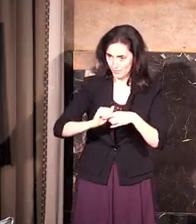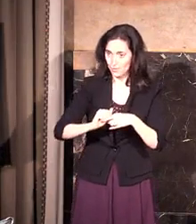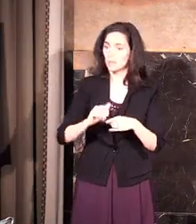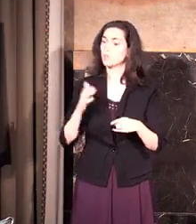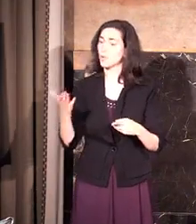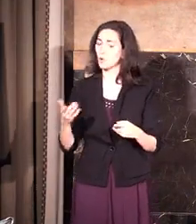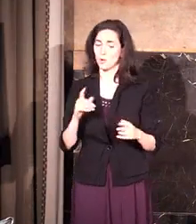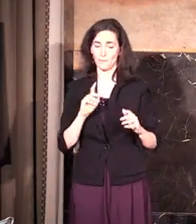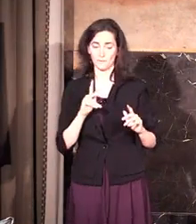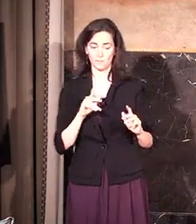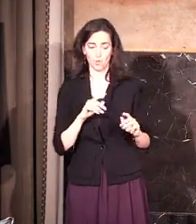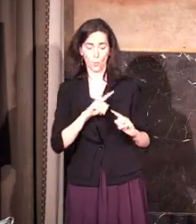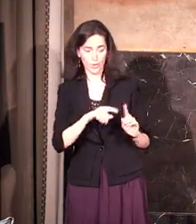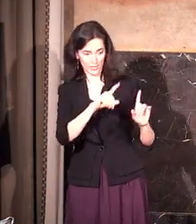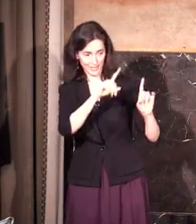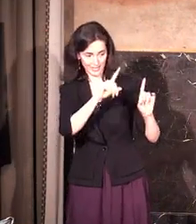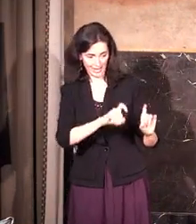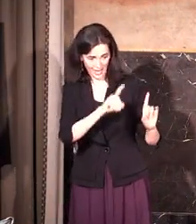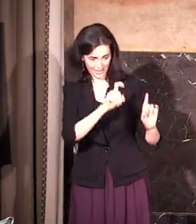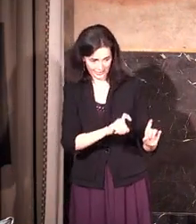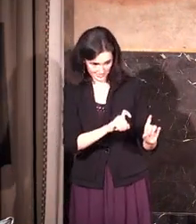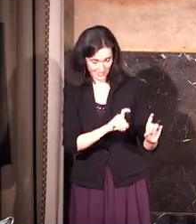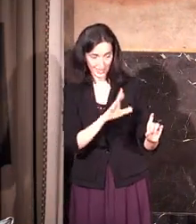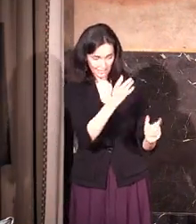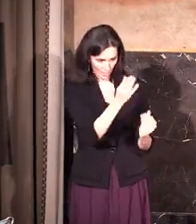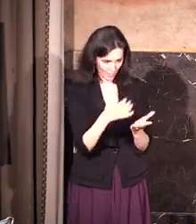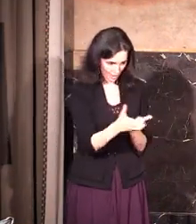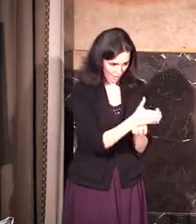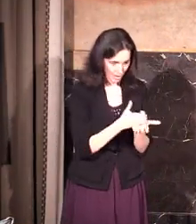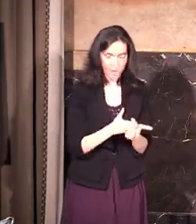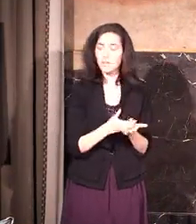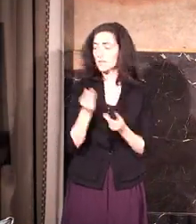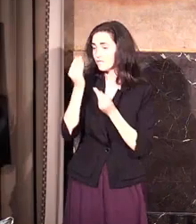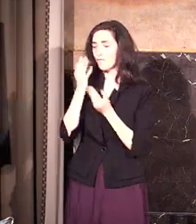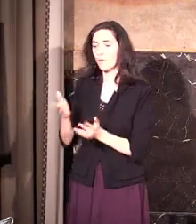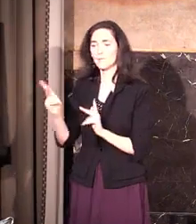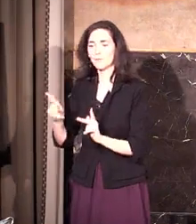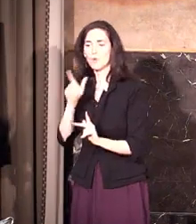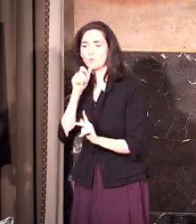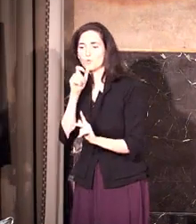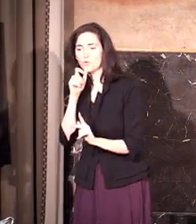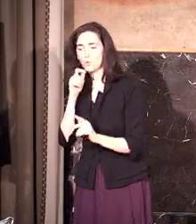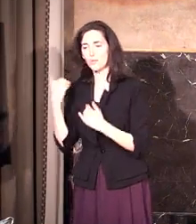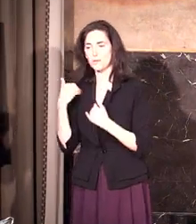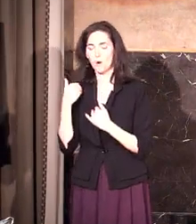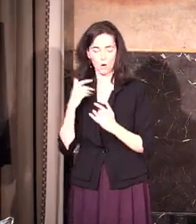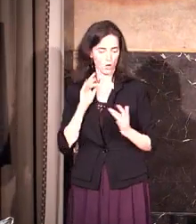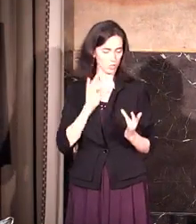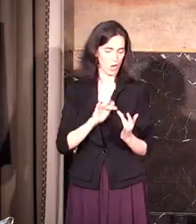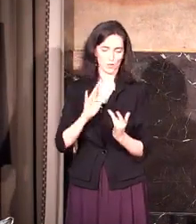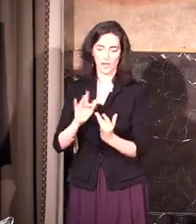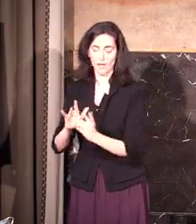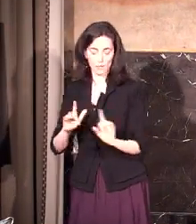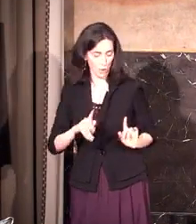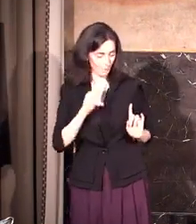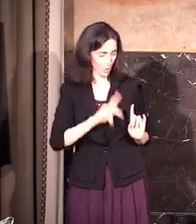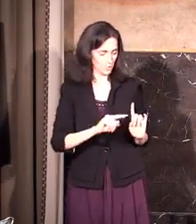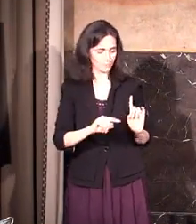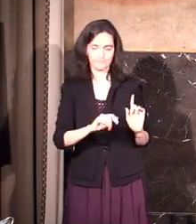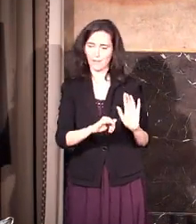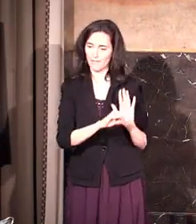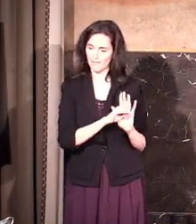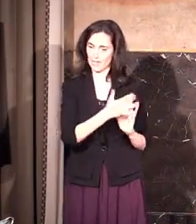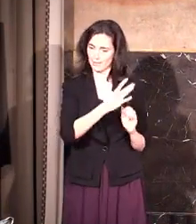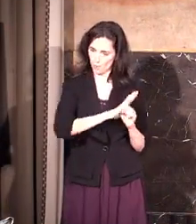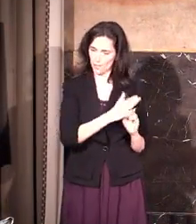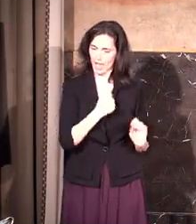from testing is fed to the contact tracing individuals. They then start calling the individual who tests positive and try to figure out